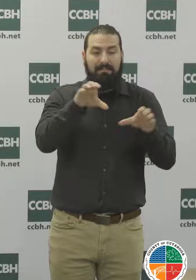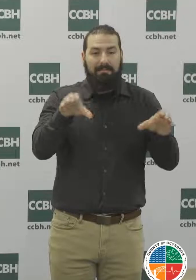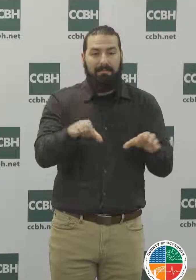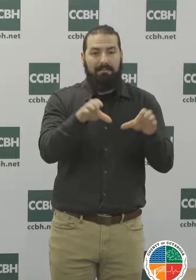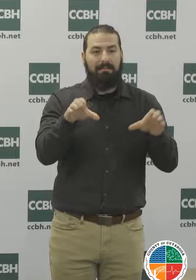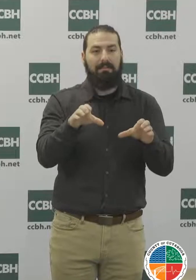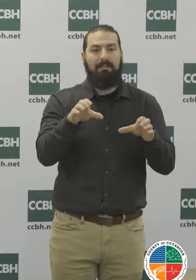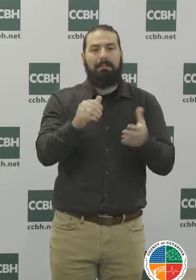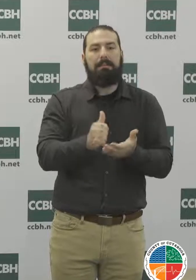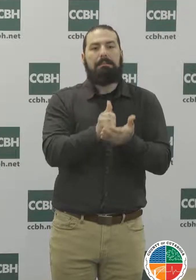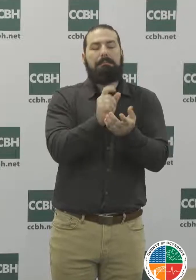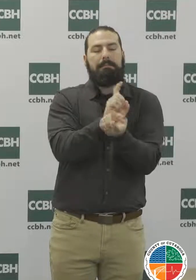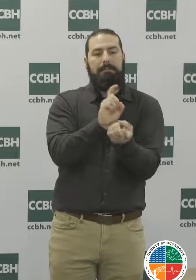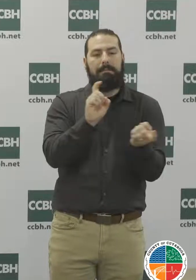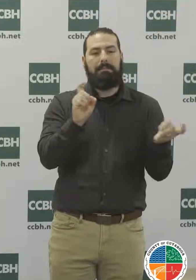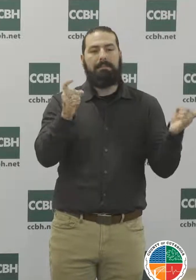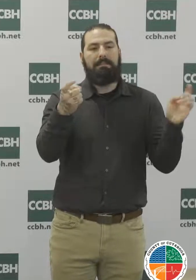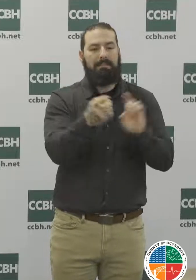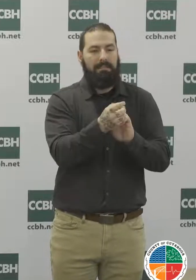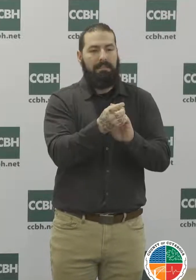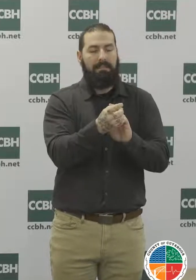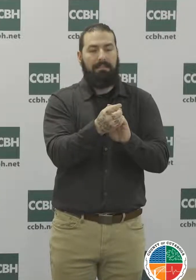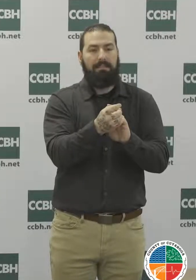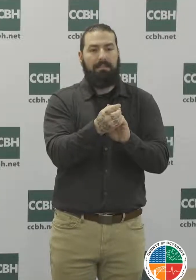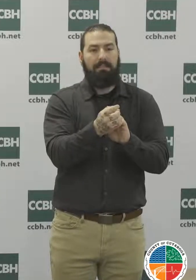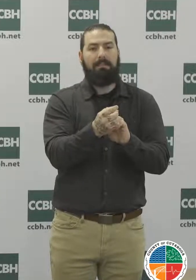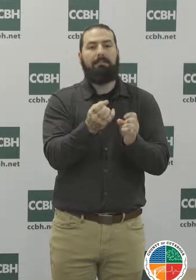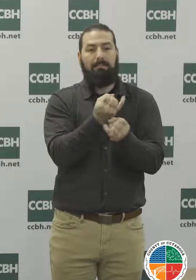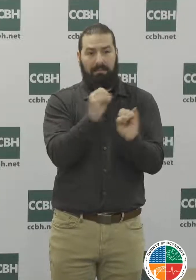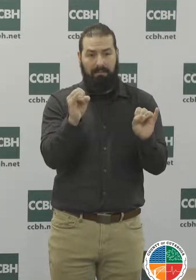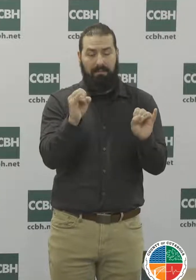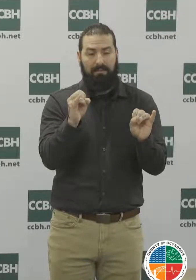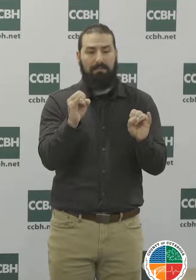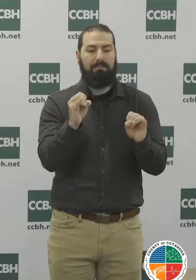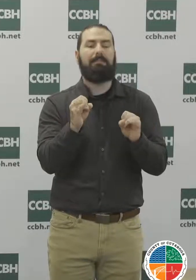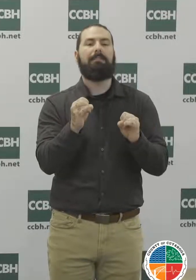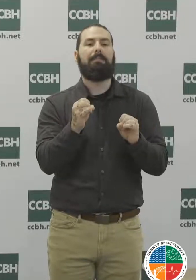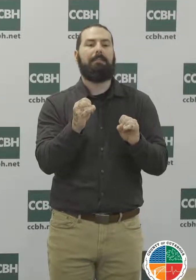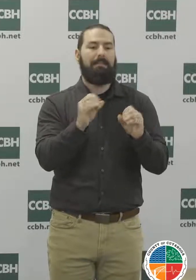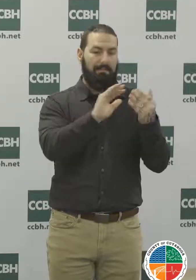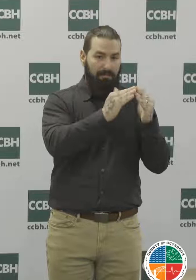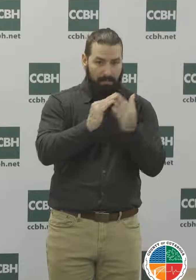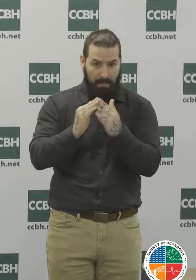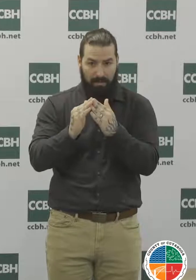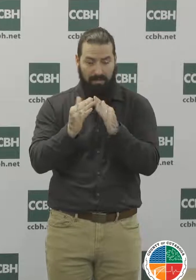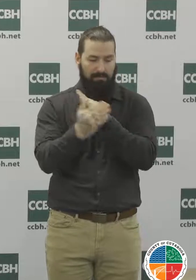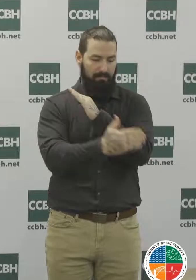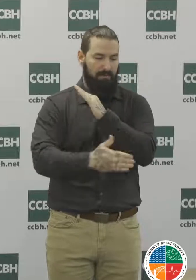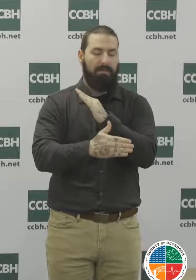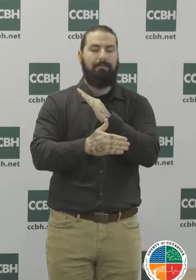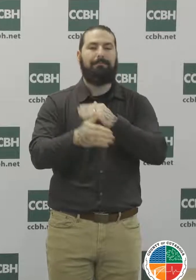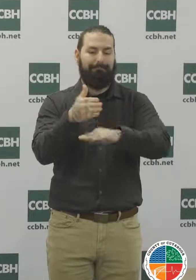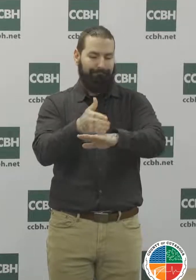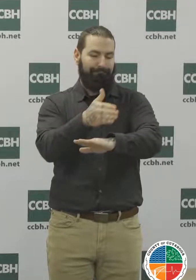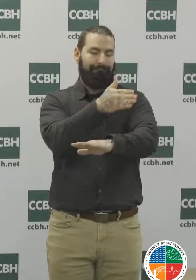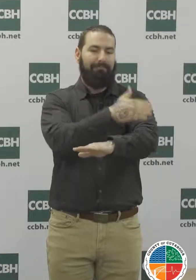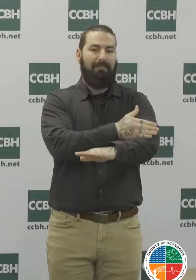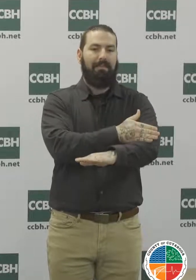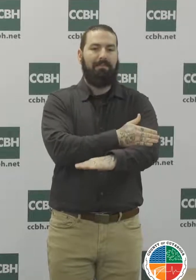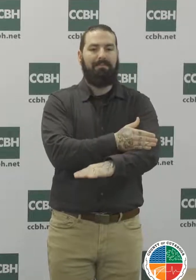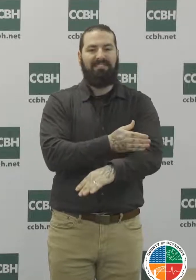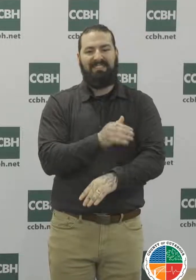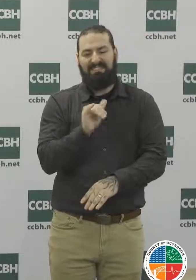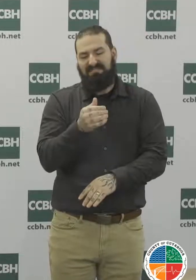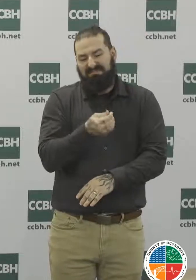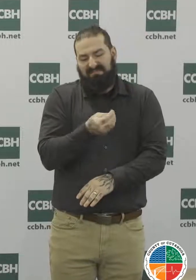individuals, as a community, and as a country to be better. These activities are just a